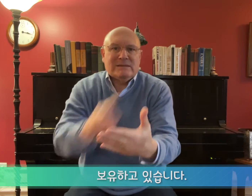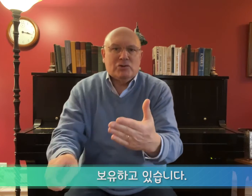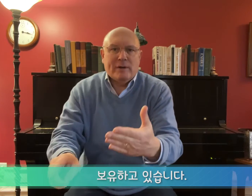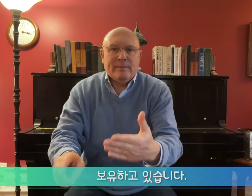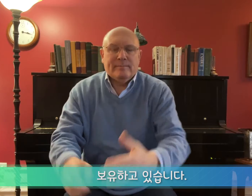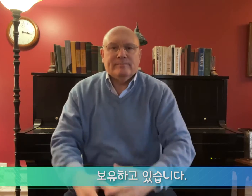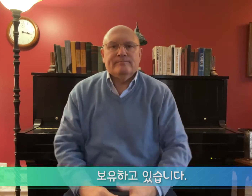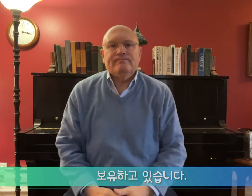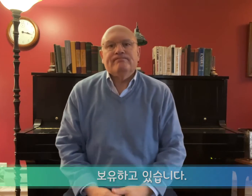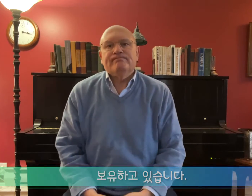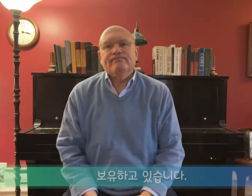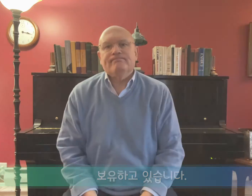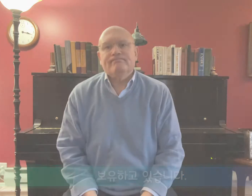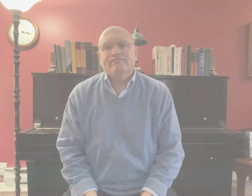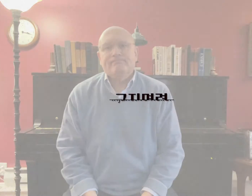discrimination.